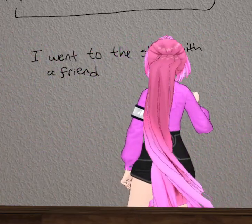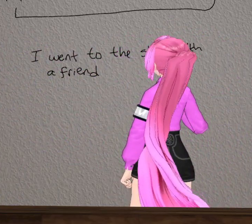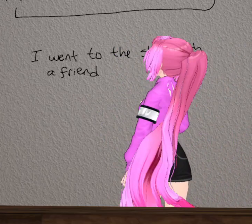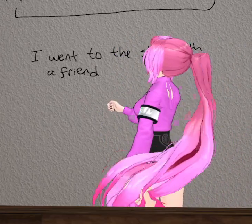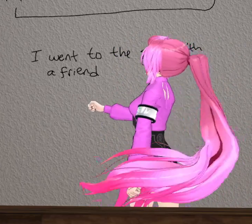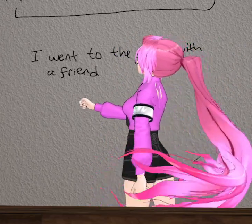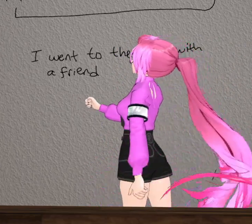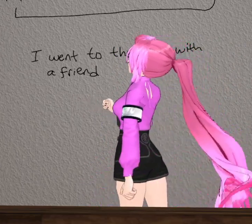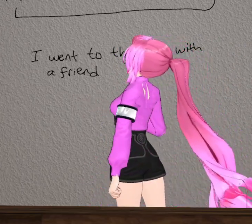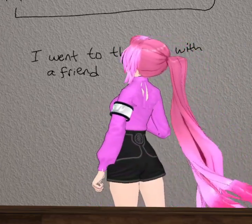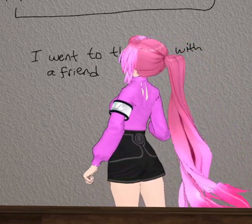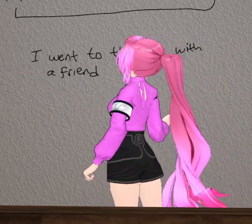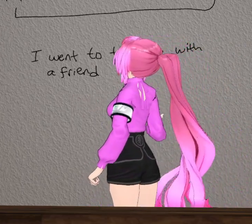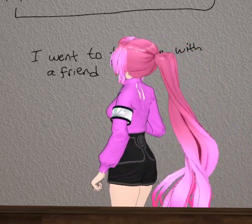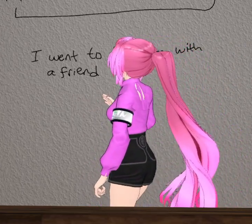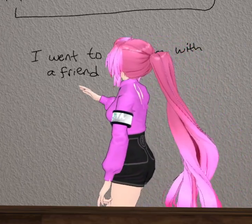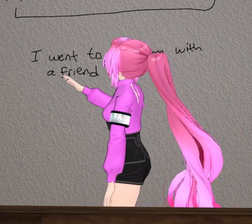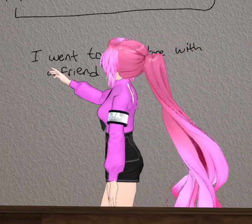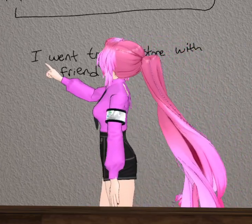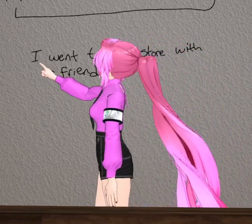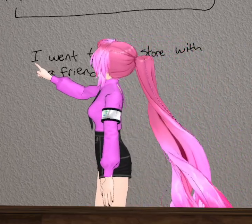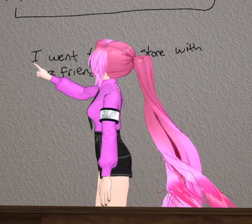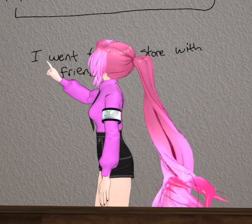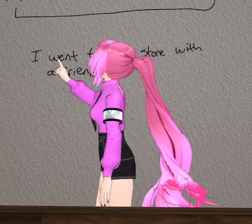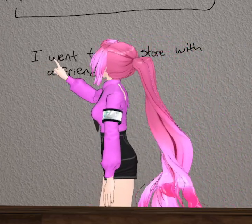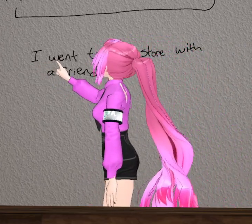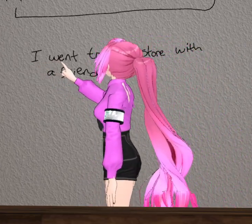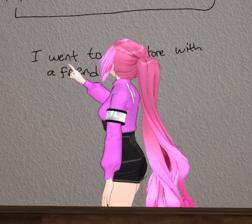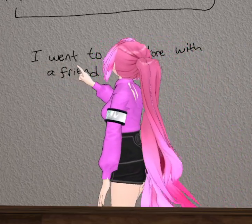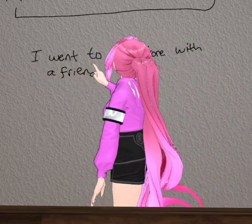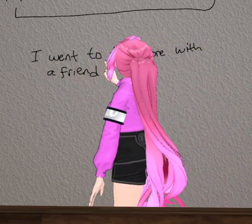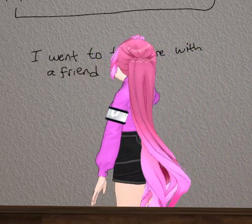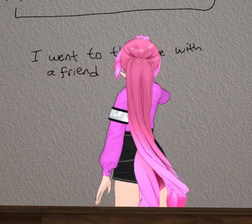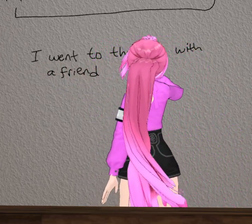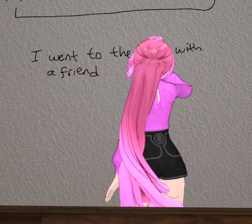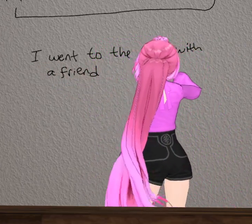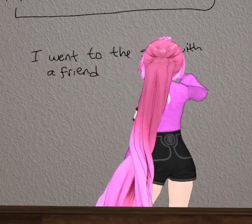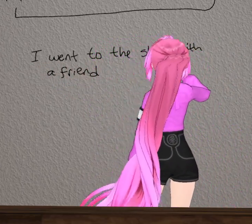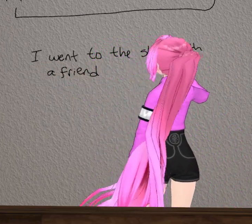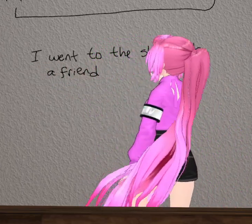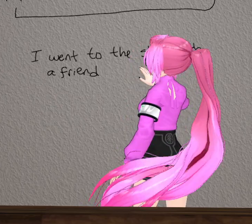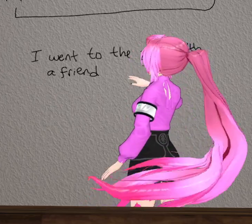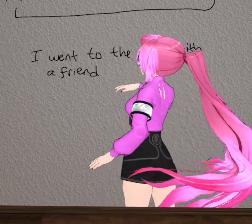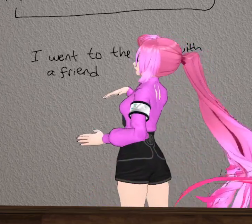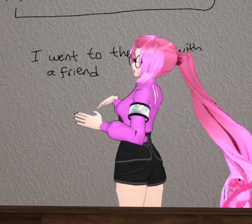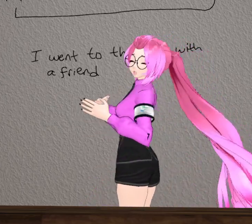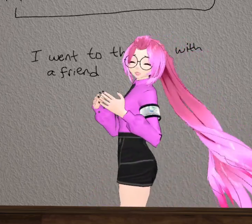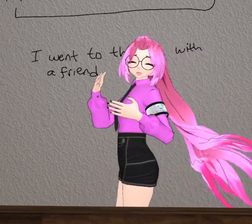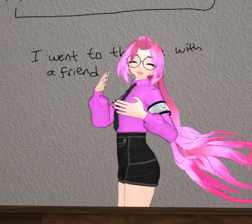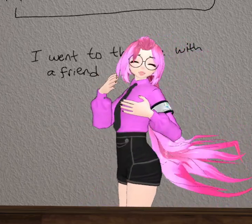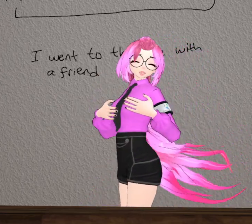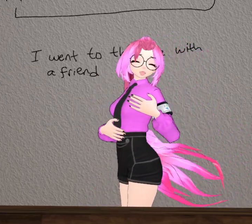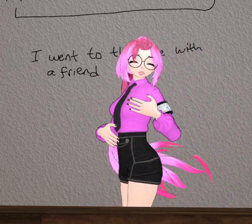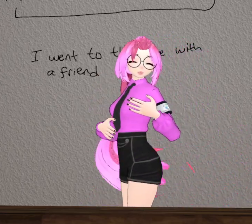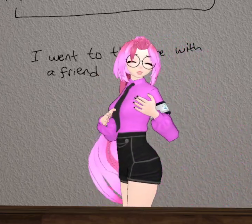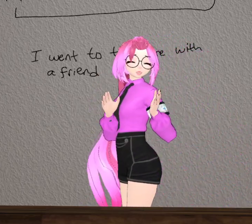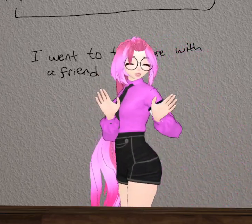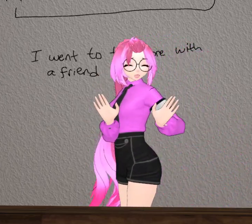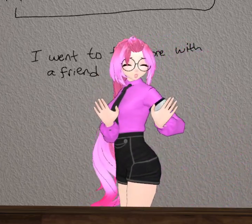of an English sentence. So we're still saying I went, we're still saying store, we're not putting anything at the end that we